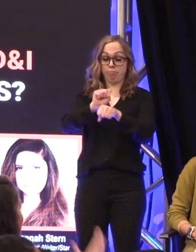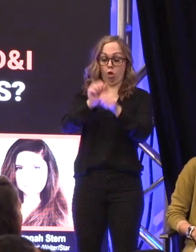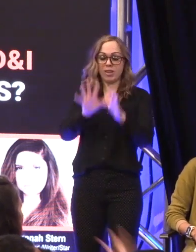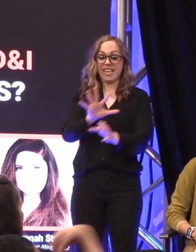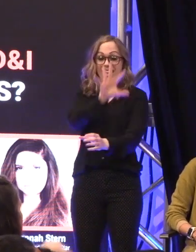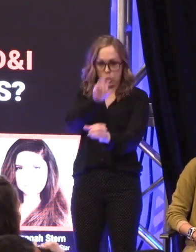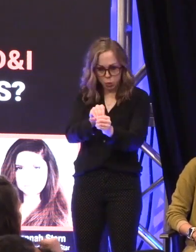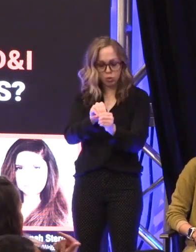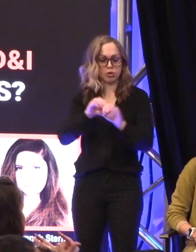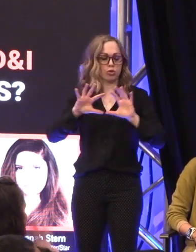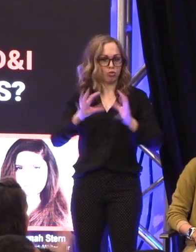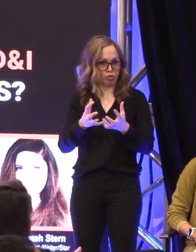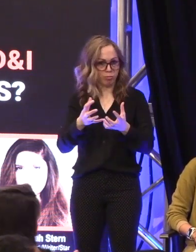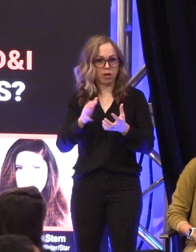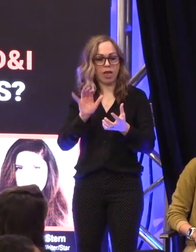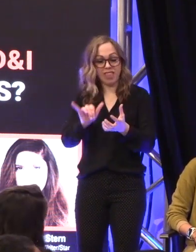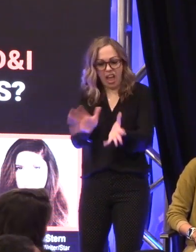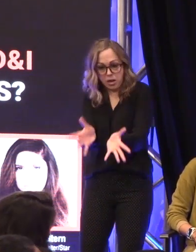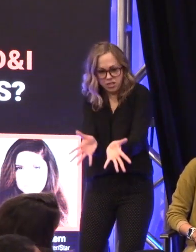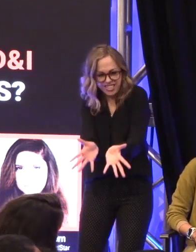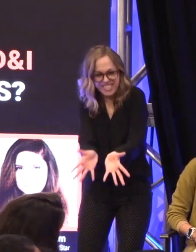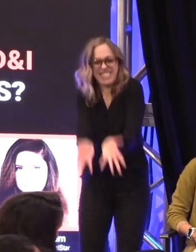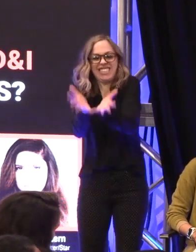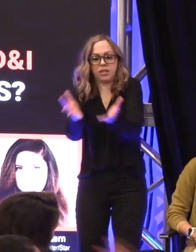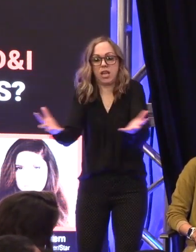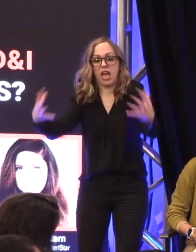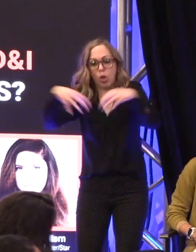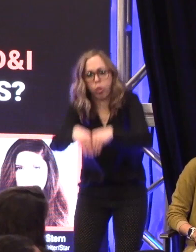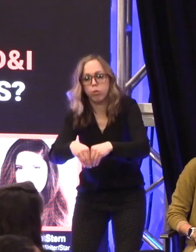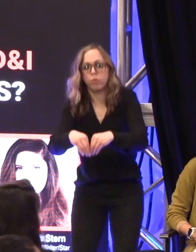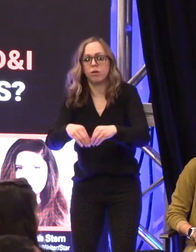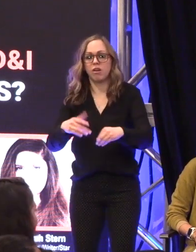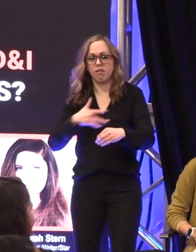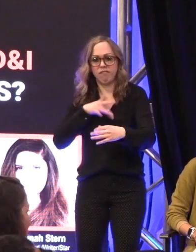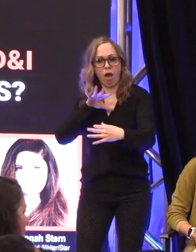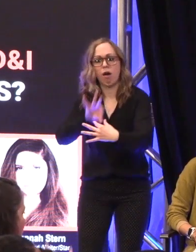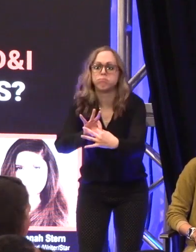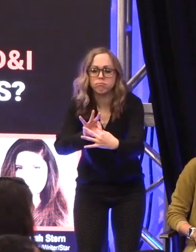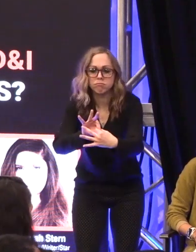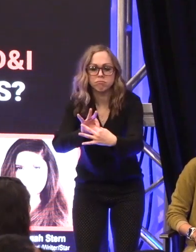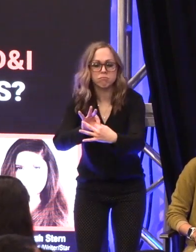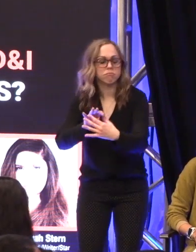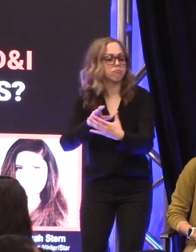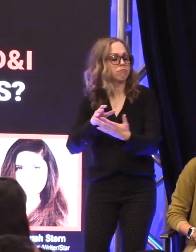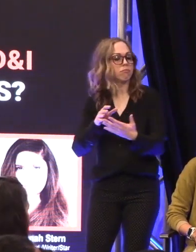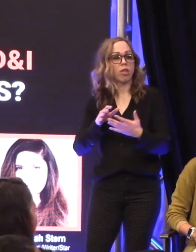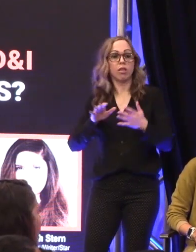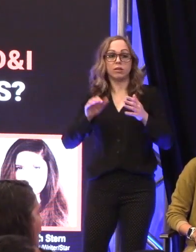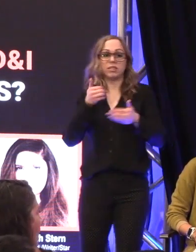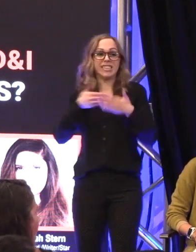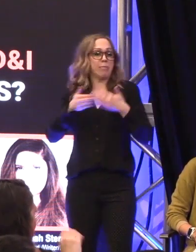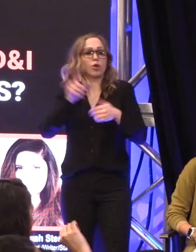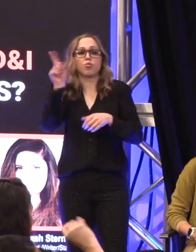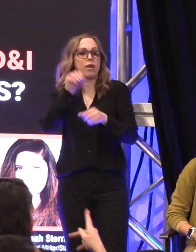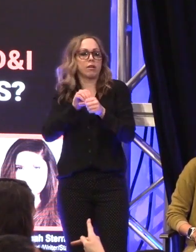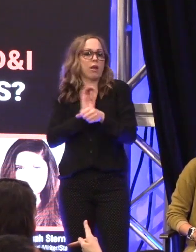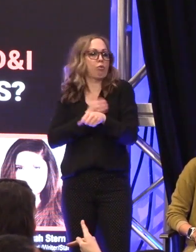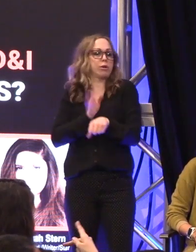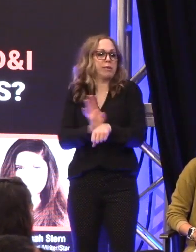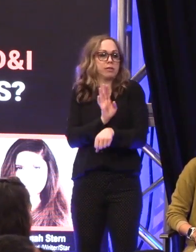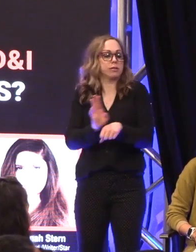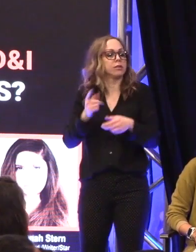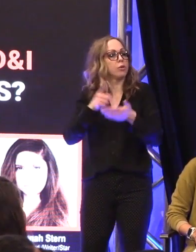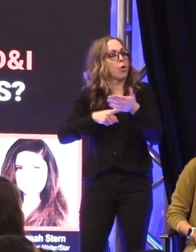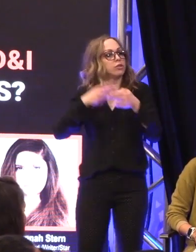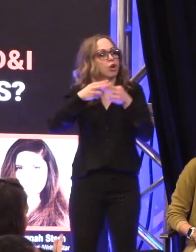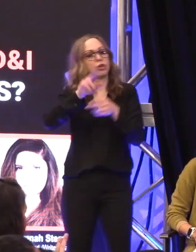groups that support and drive inclusion and sense of belonging across the entire corporation. And so we have what we